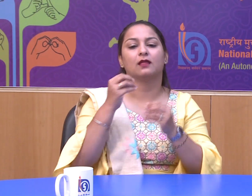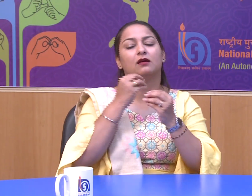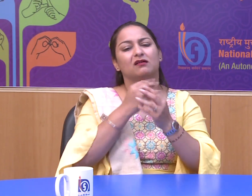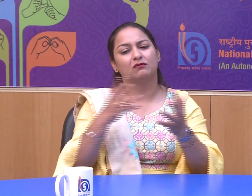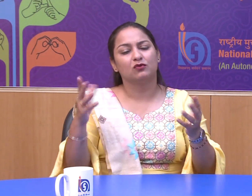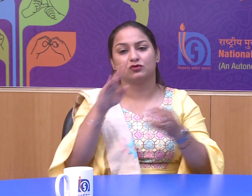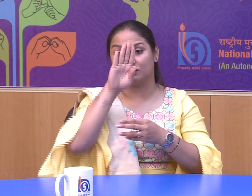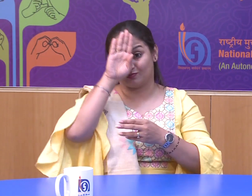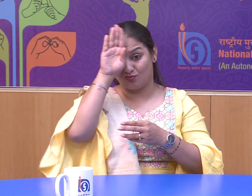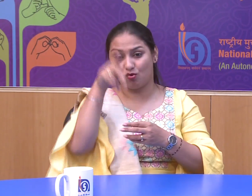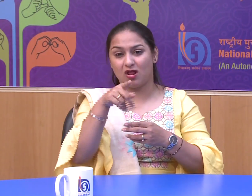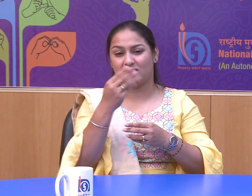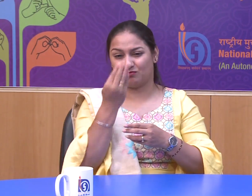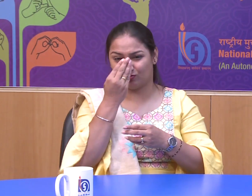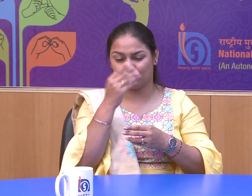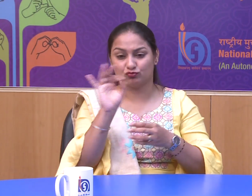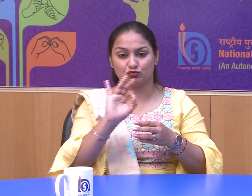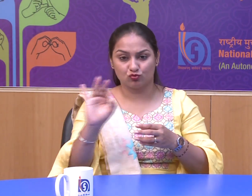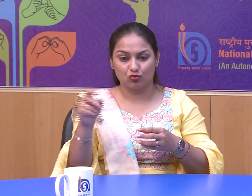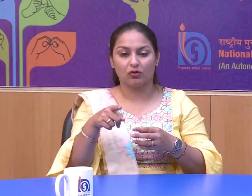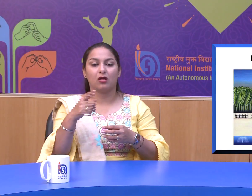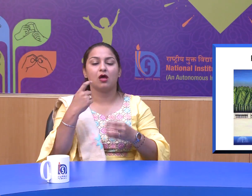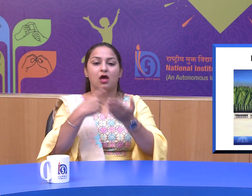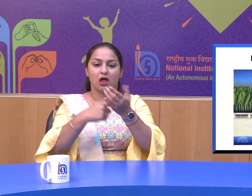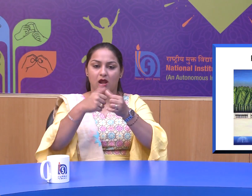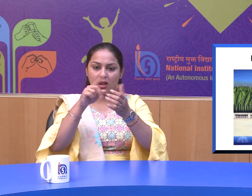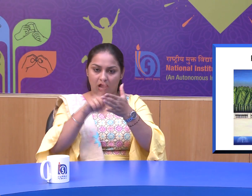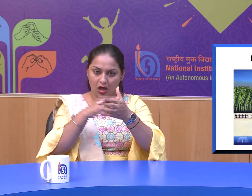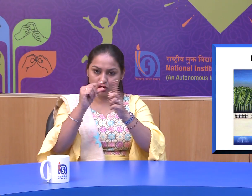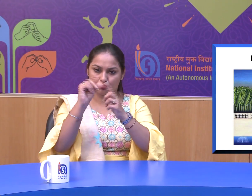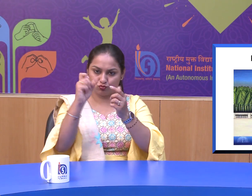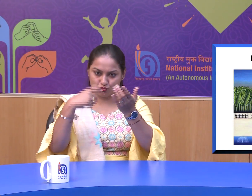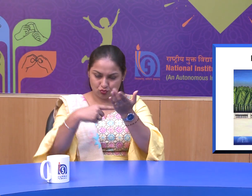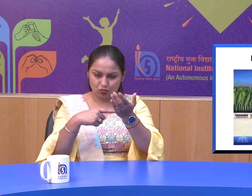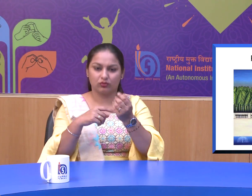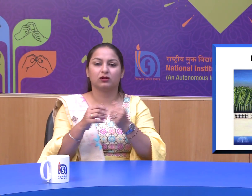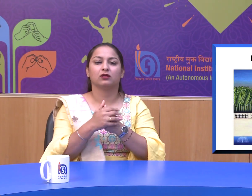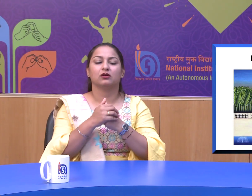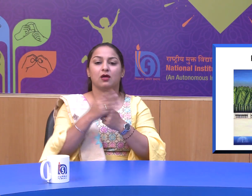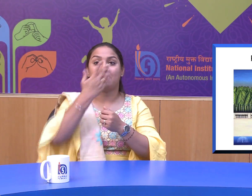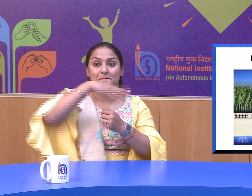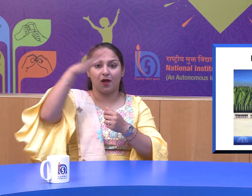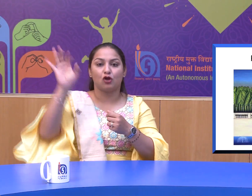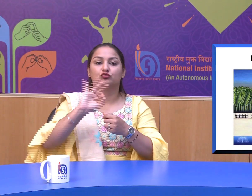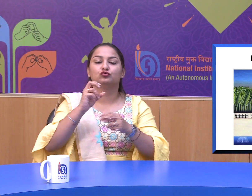Mughal school, the Rajput and the Pahari school of painting also received